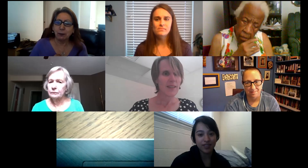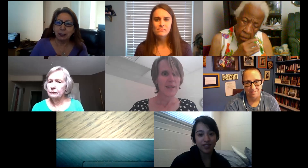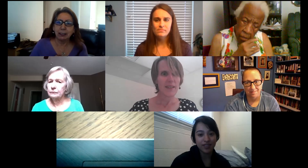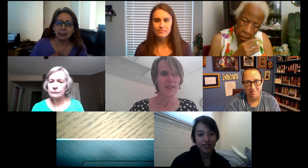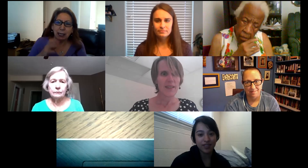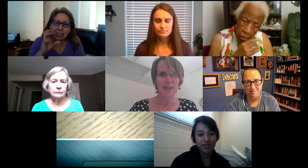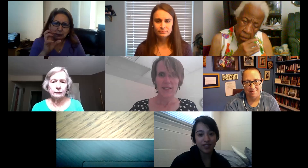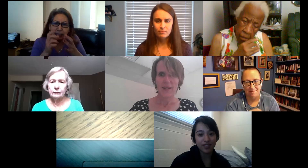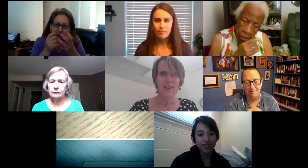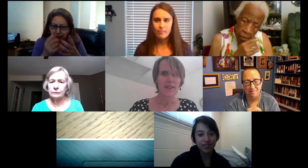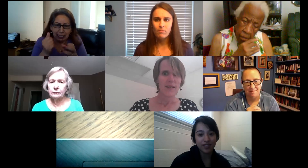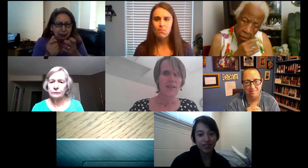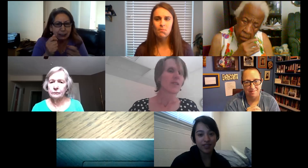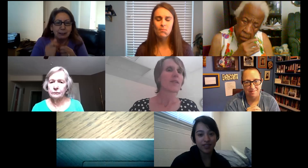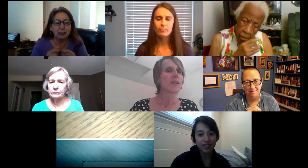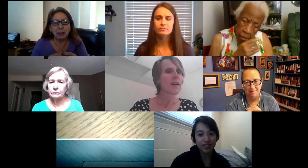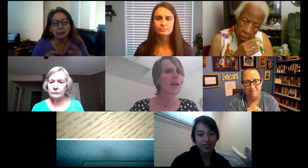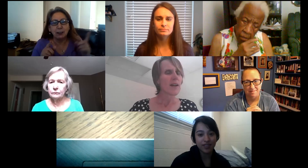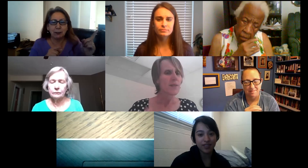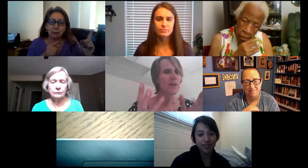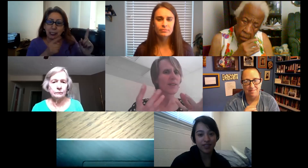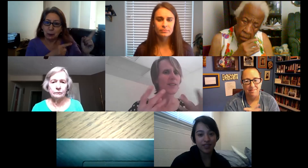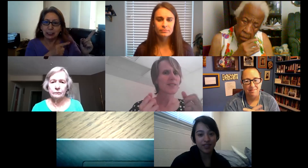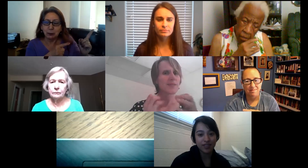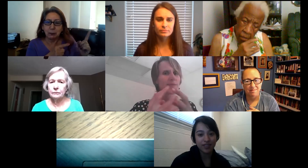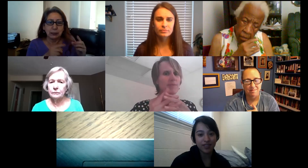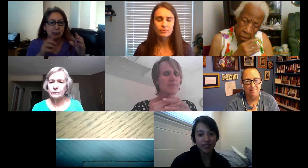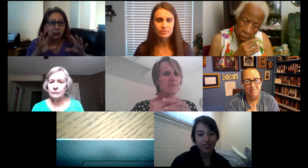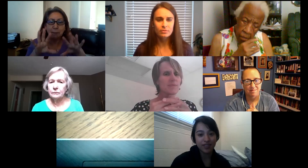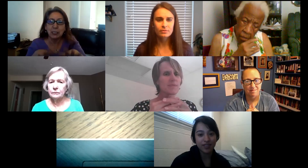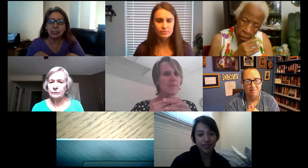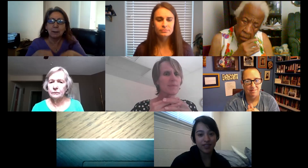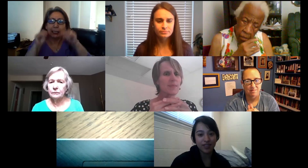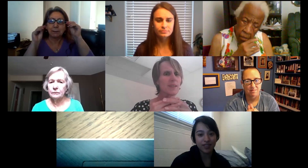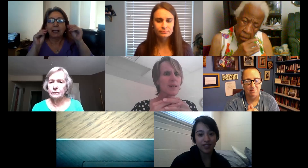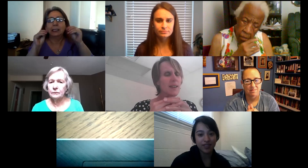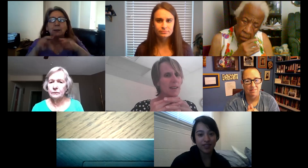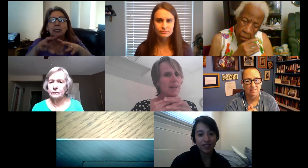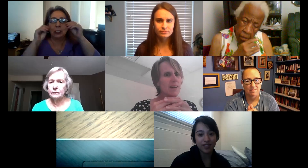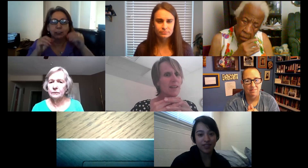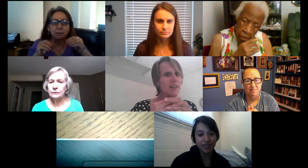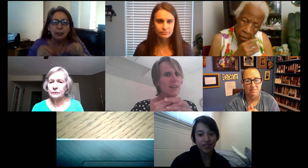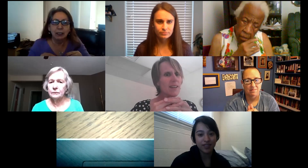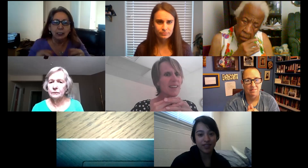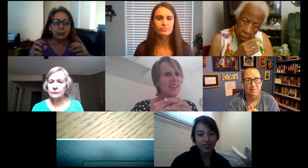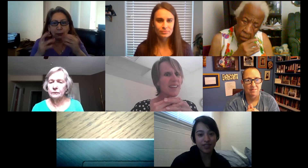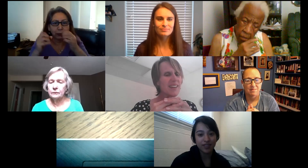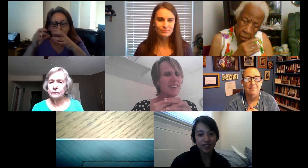me because my hands were like, I couldn't, and my daughter, my oldest one was like, she picked it up like sponge. They